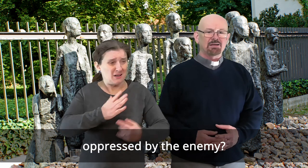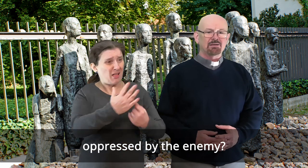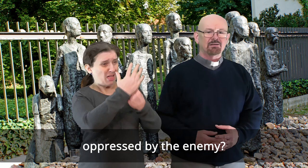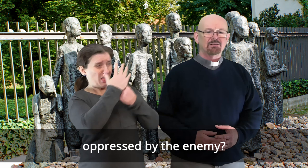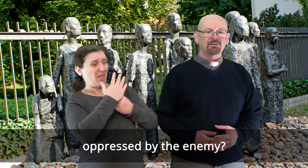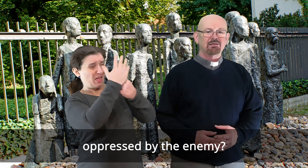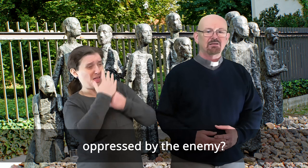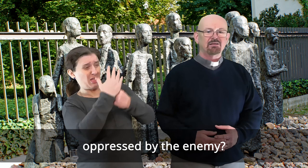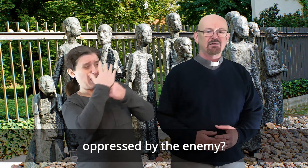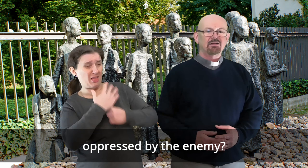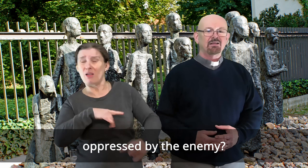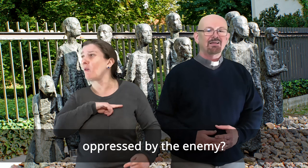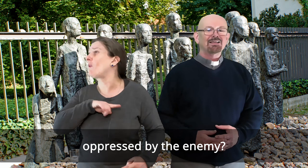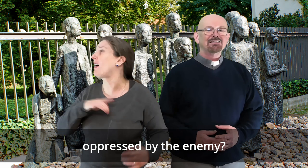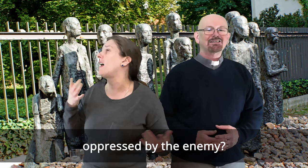enemy?